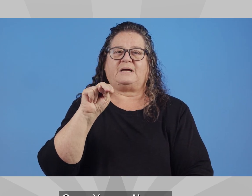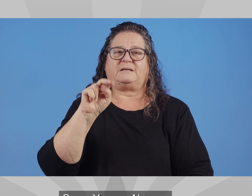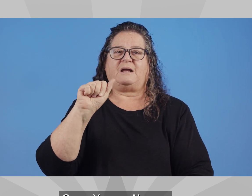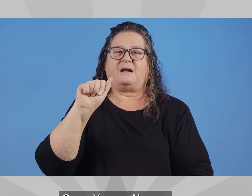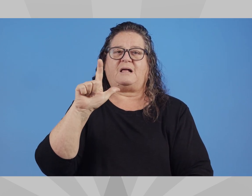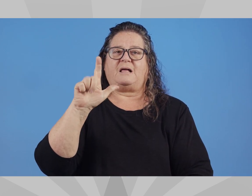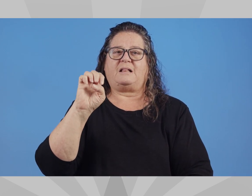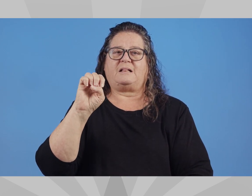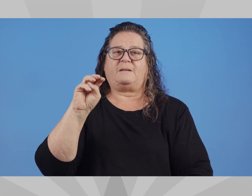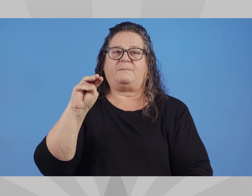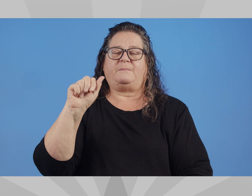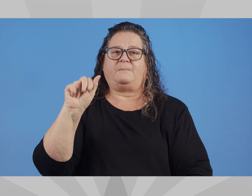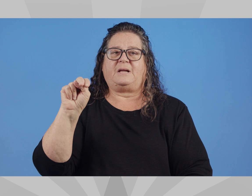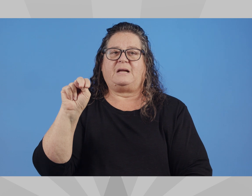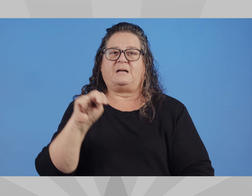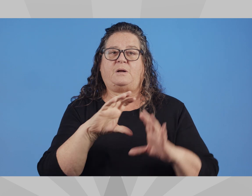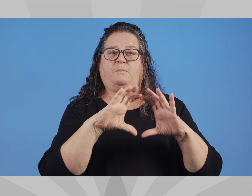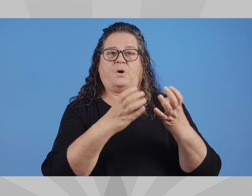Cesar Ivan Aleman.